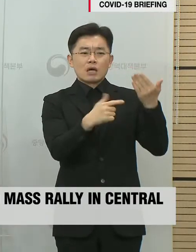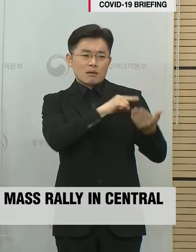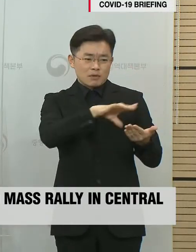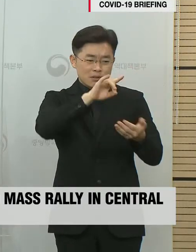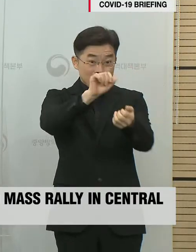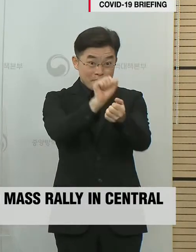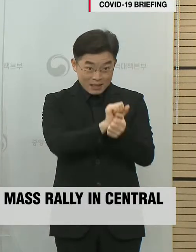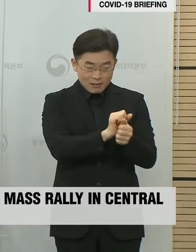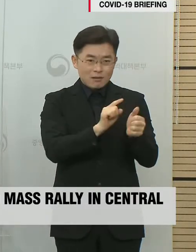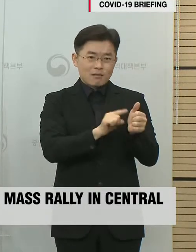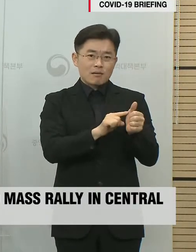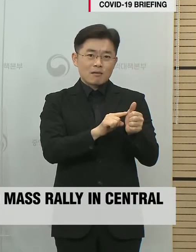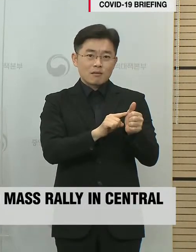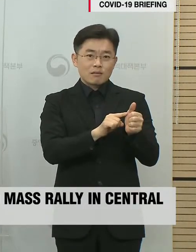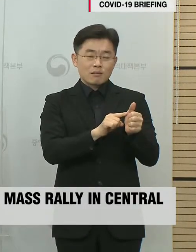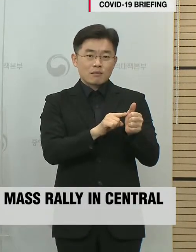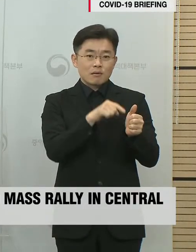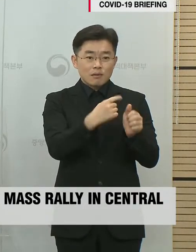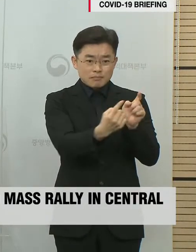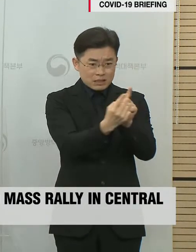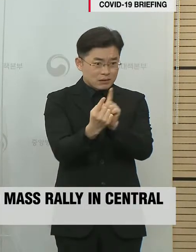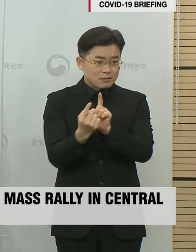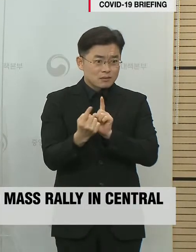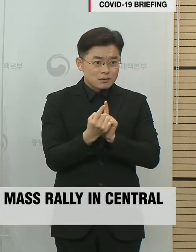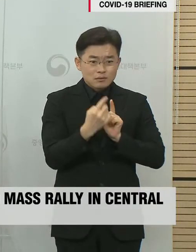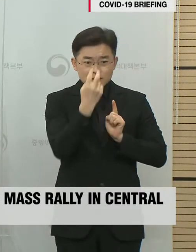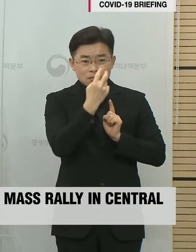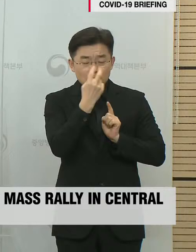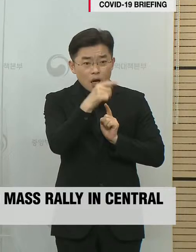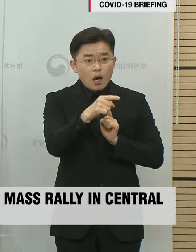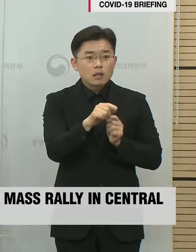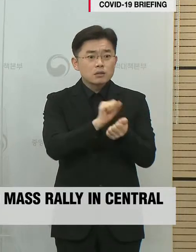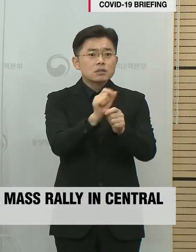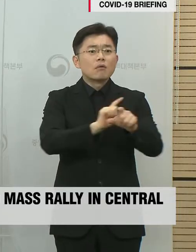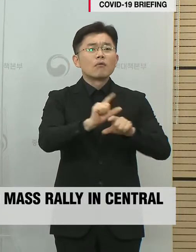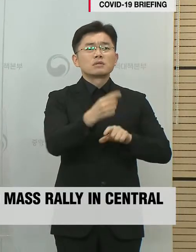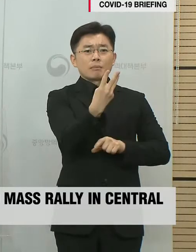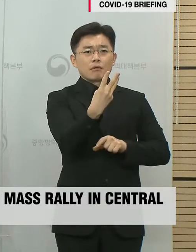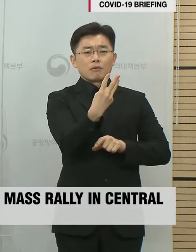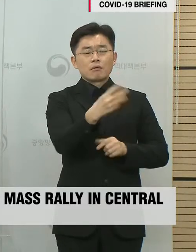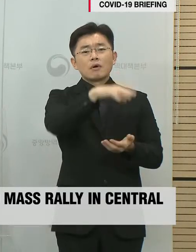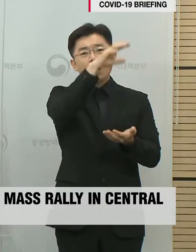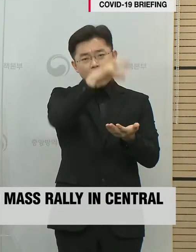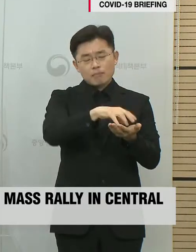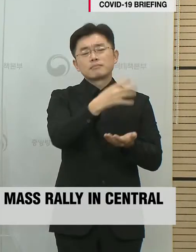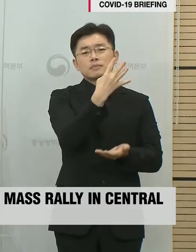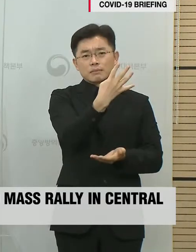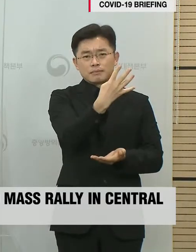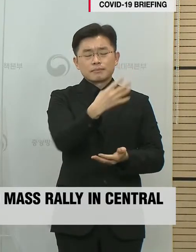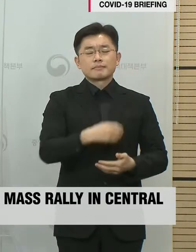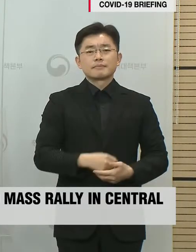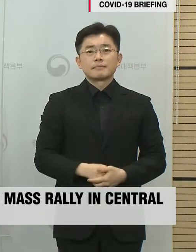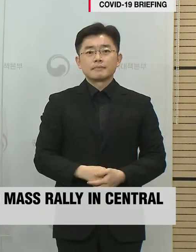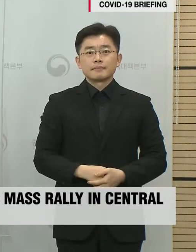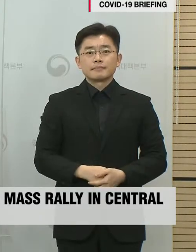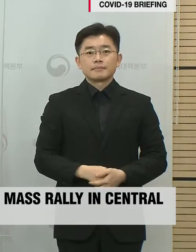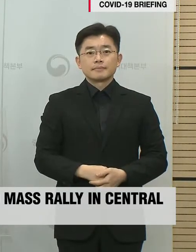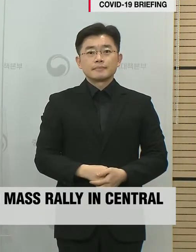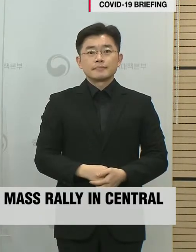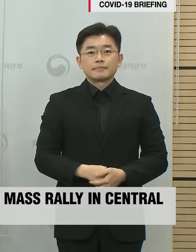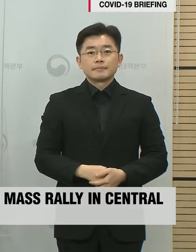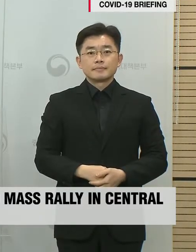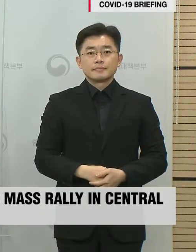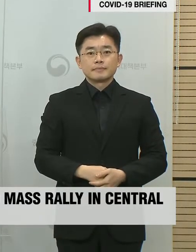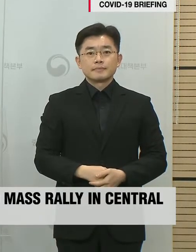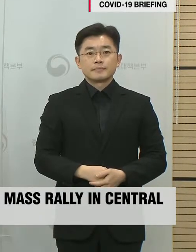Catholic church, a religious center also, we also had the first index case in early September. We have 3 additional cases being confirmed, and in